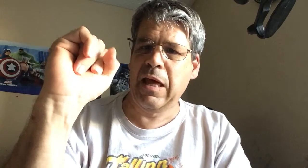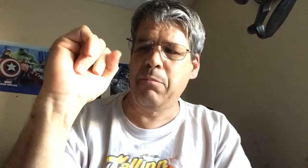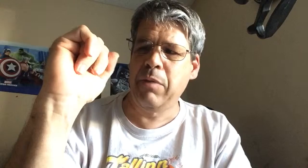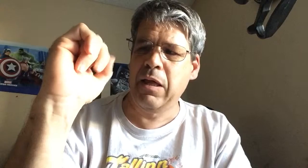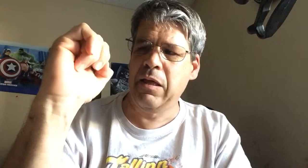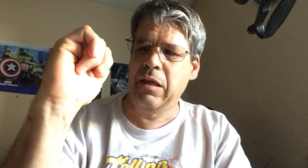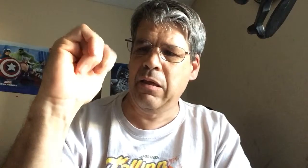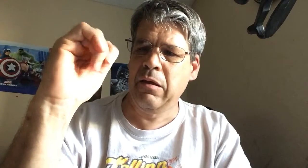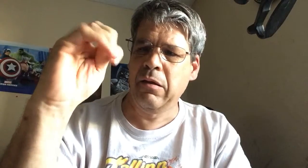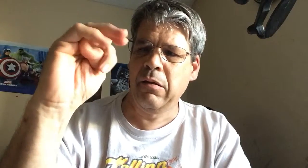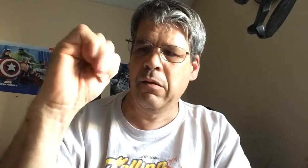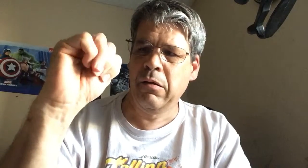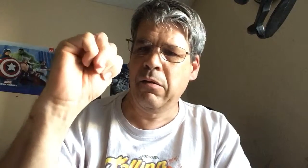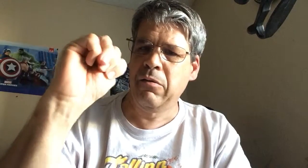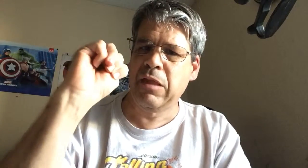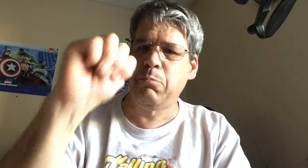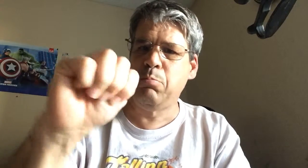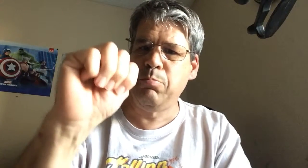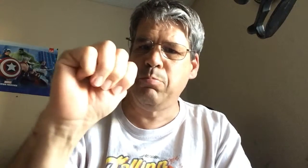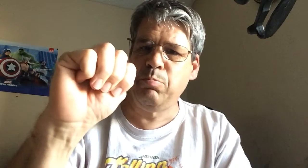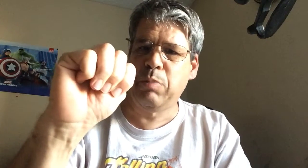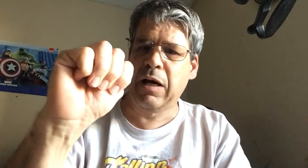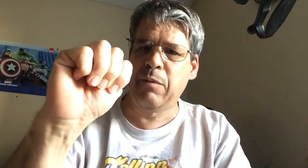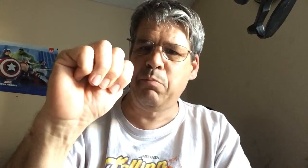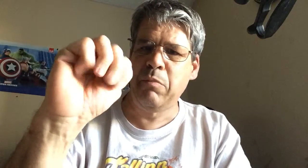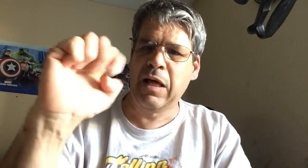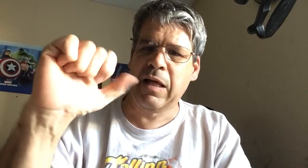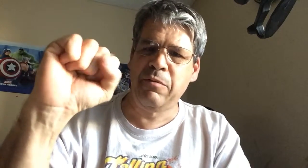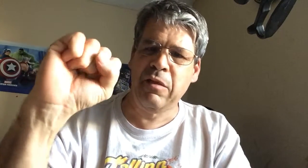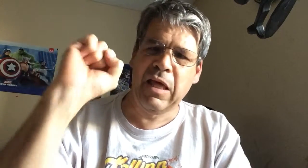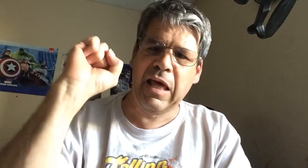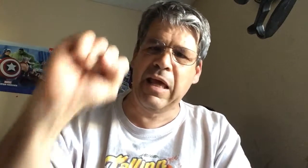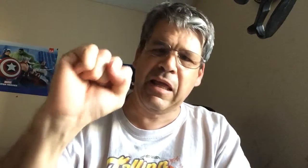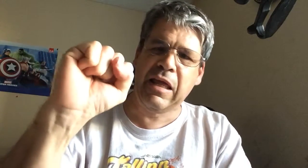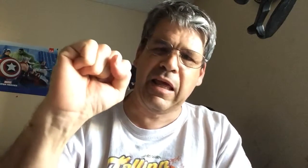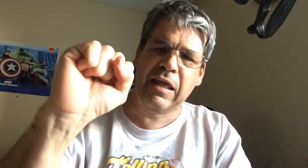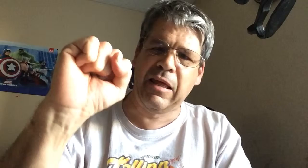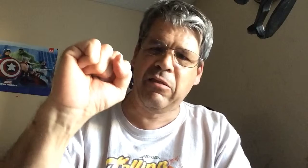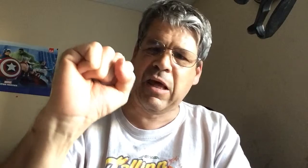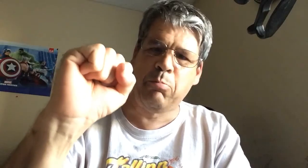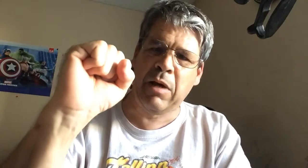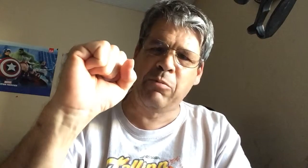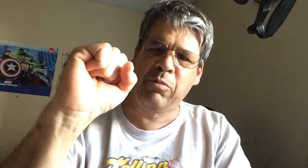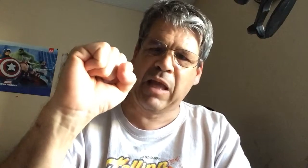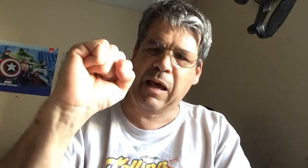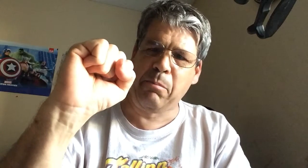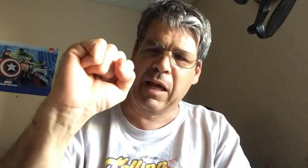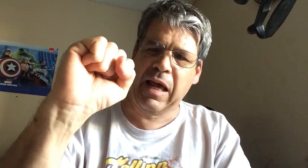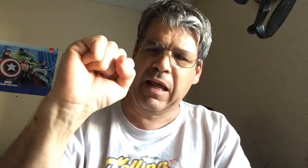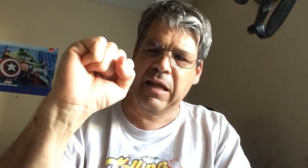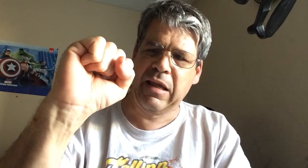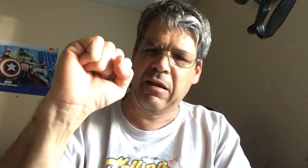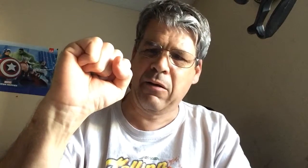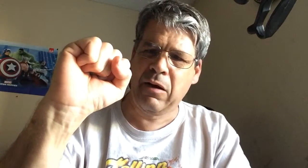M is thumb palm and H is thumb and up. H.